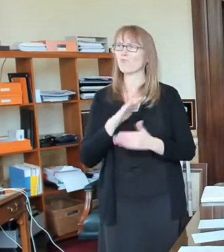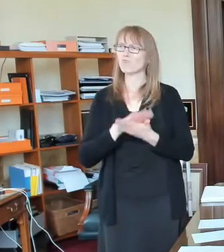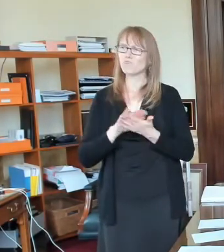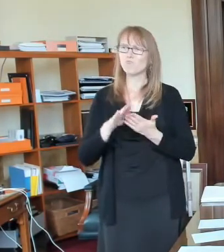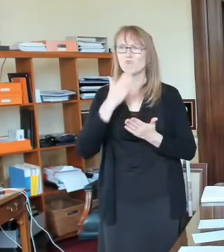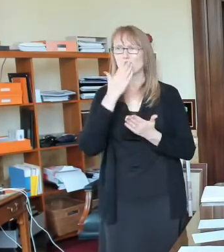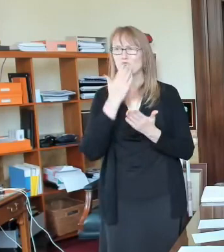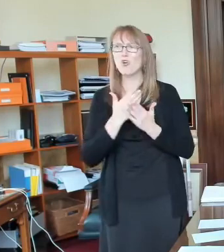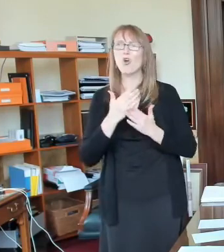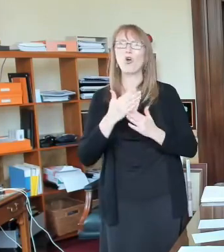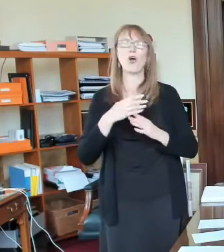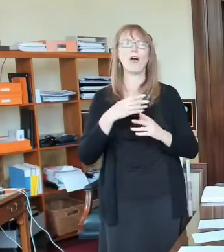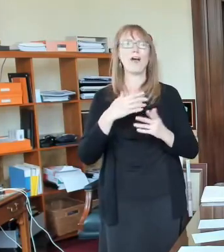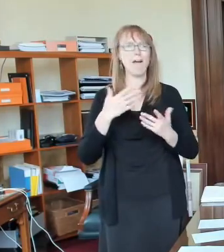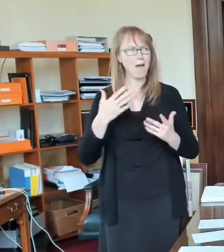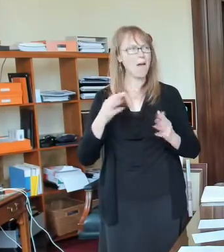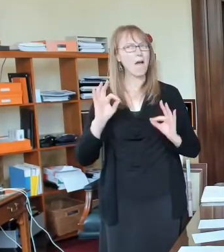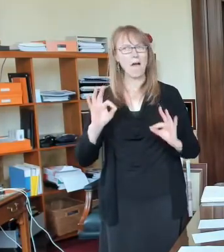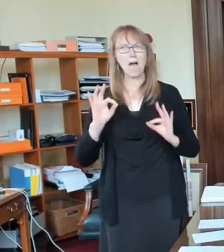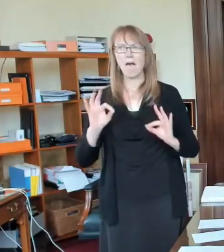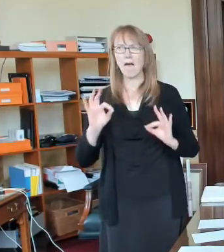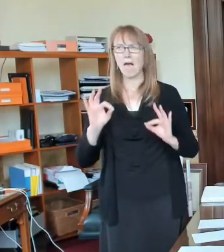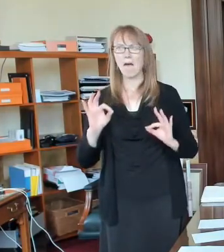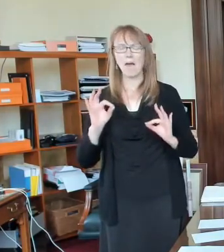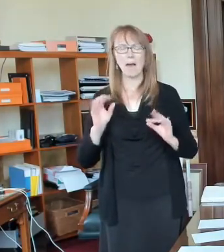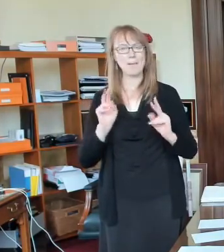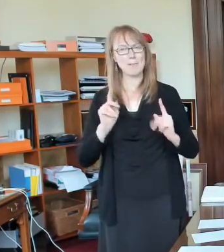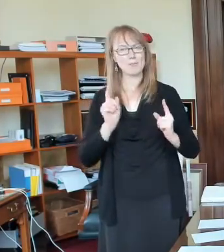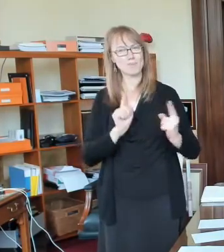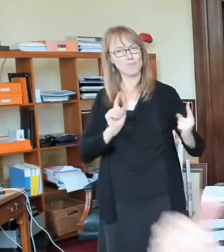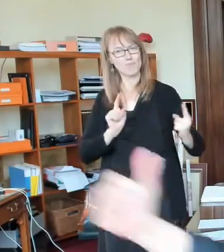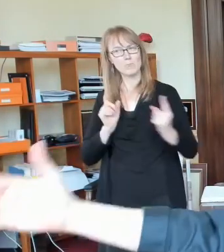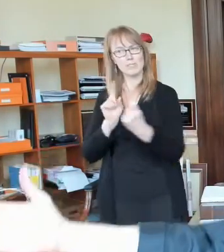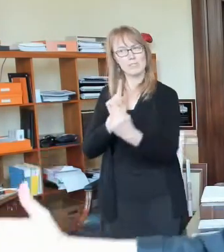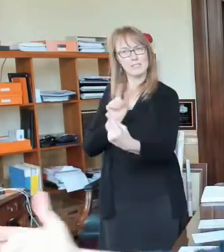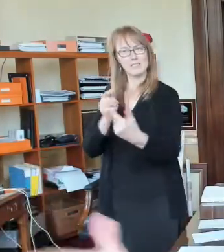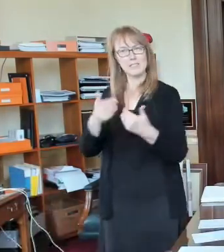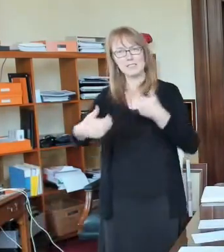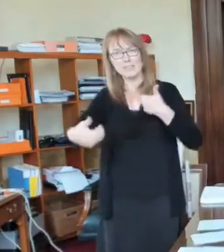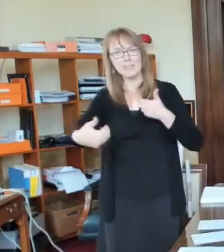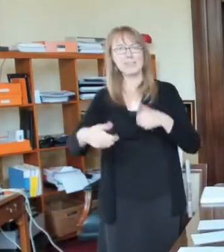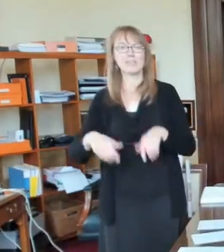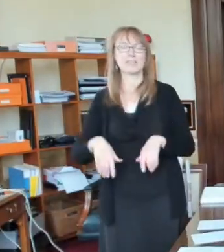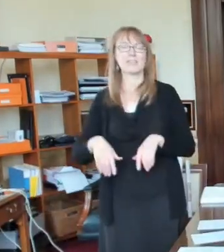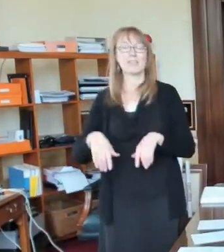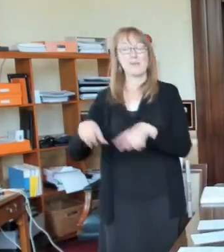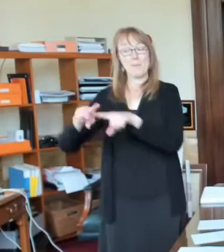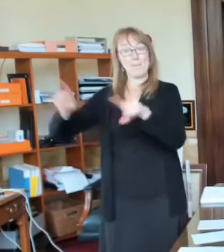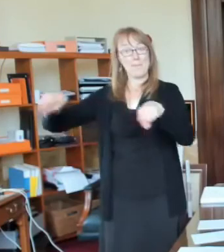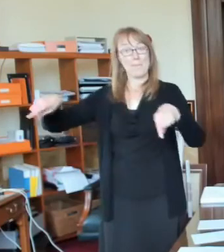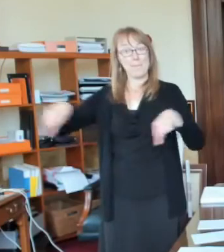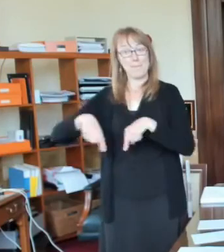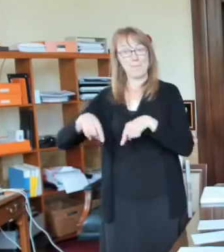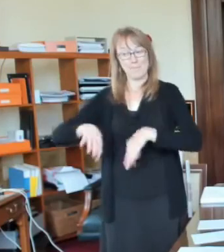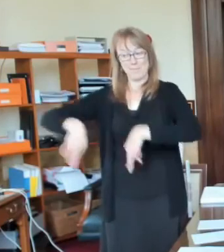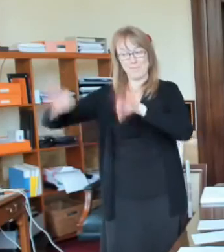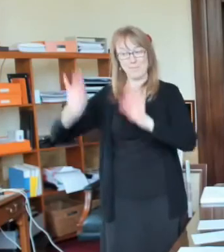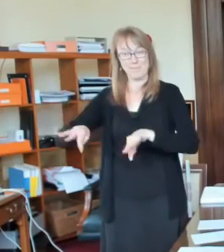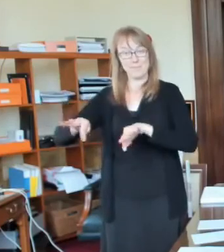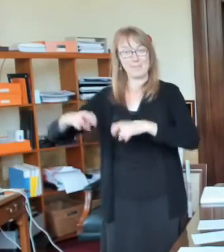little picnic or something. Everybody socially distanced, blankets far apart from each other.